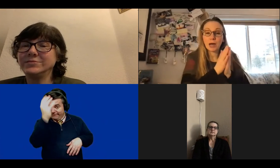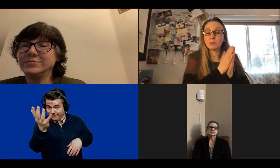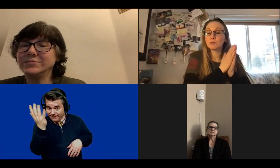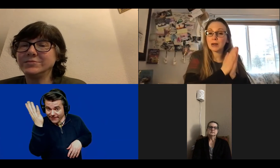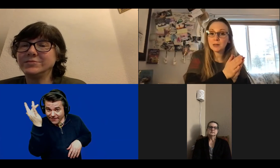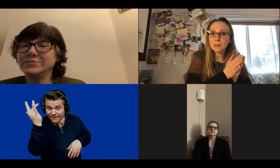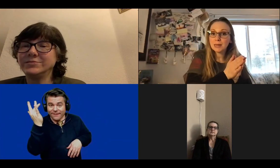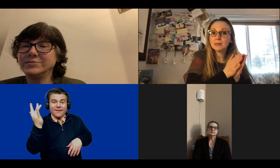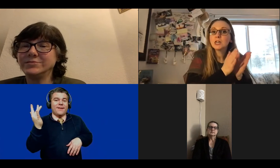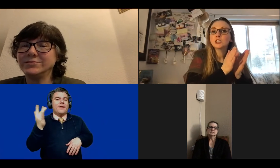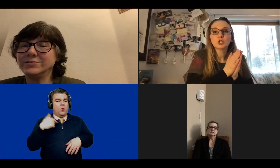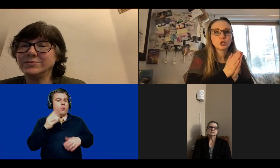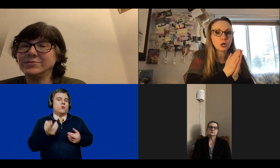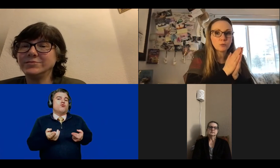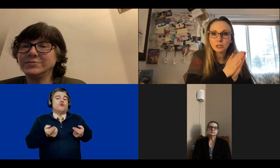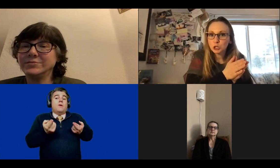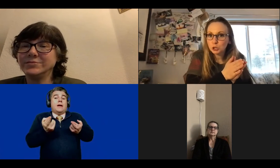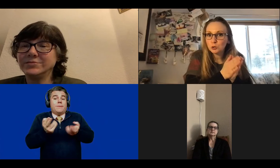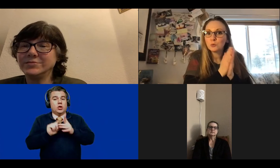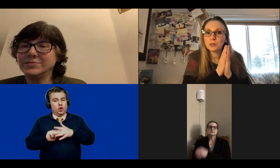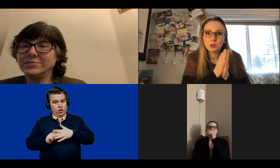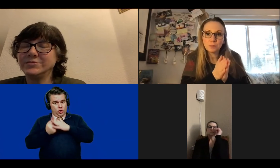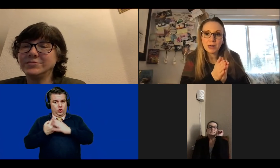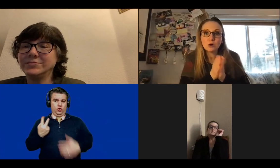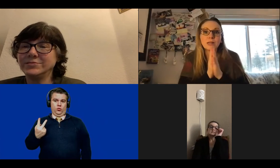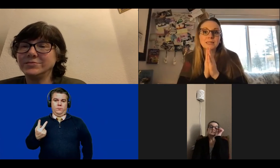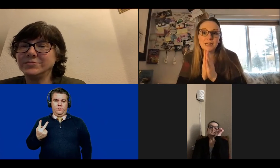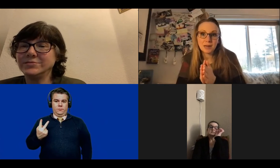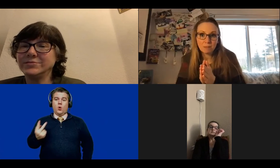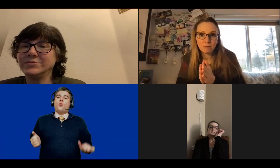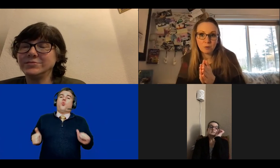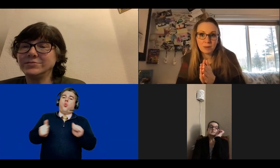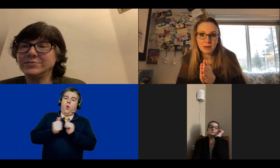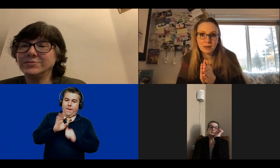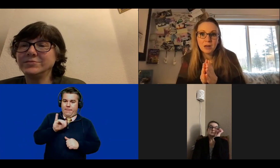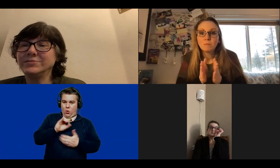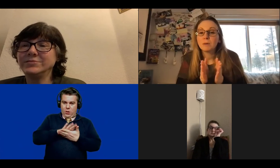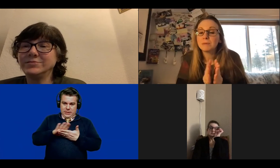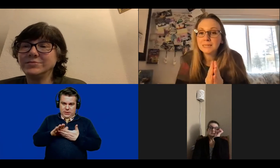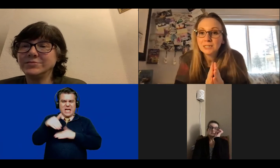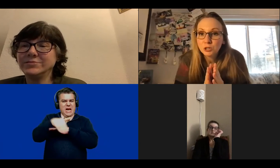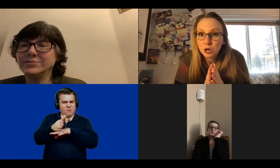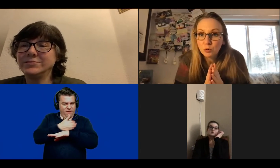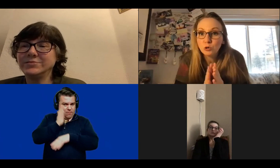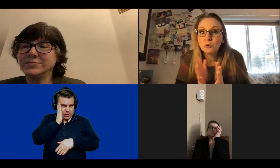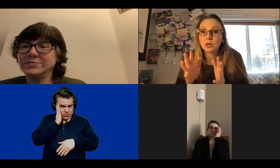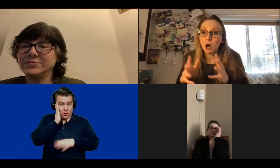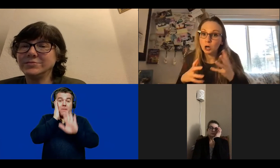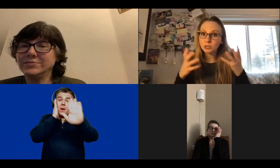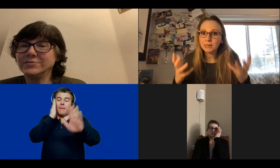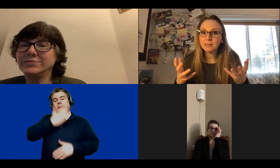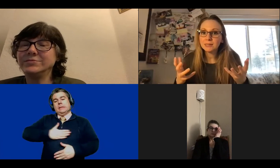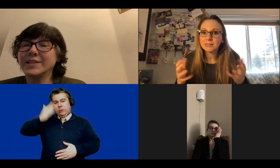that I would recommend starting with 2 with your BioCleanse at night before bed. But please know you